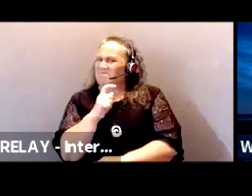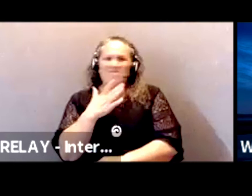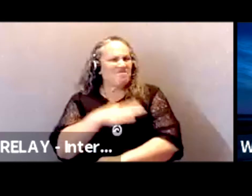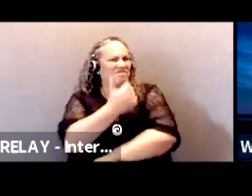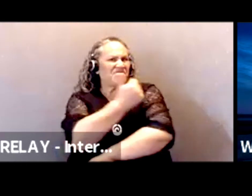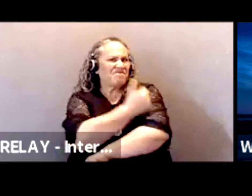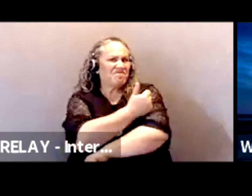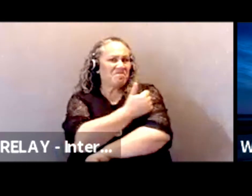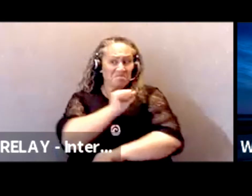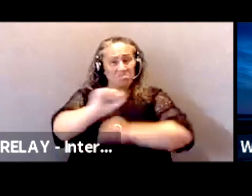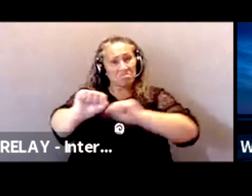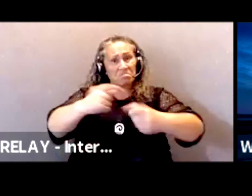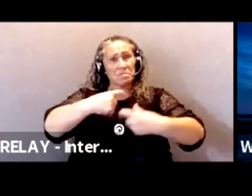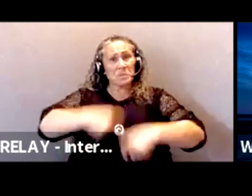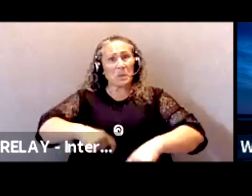own personal reasons.